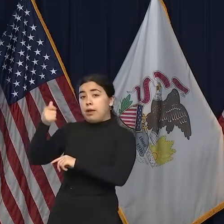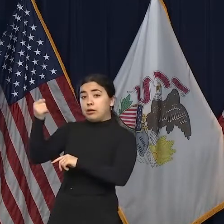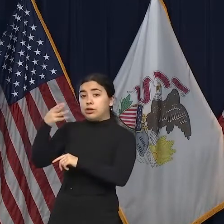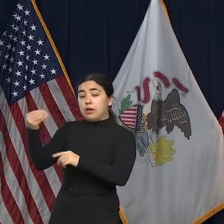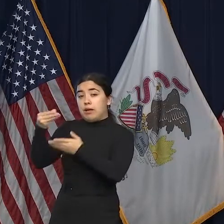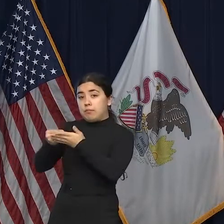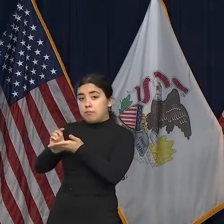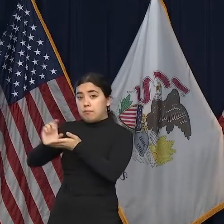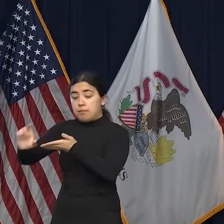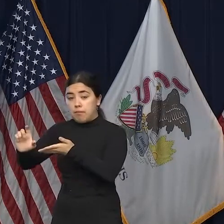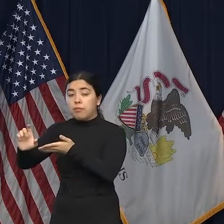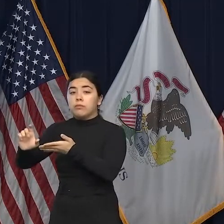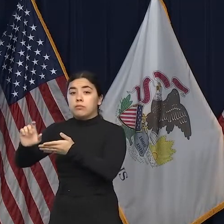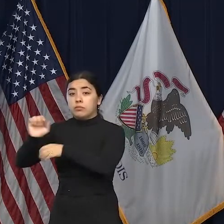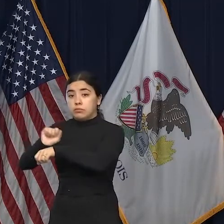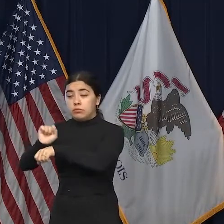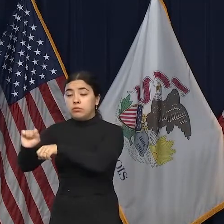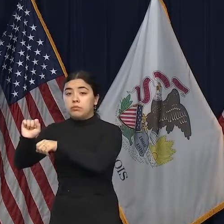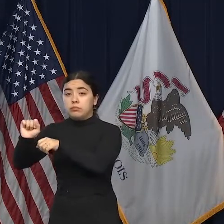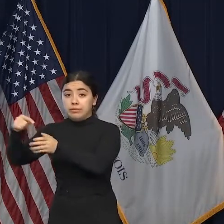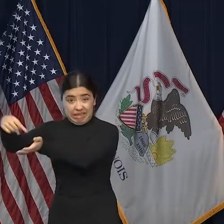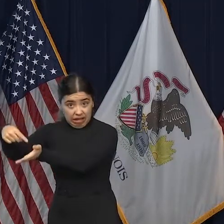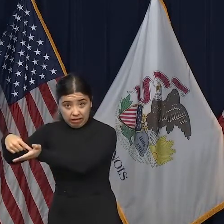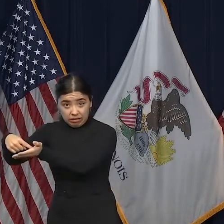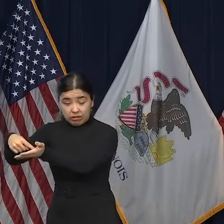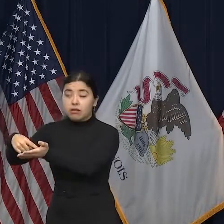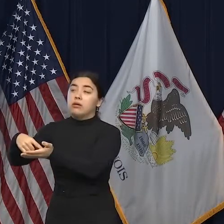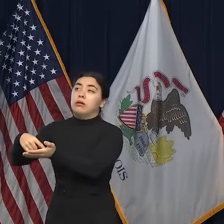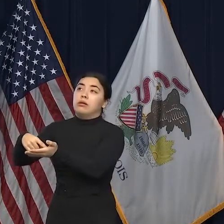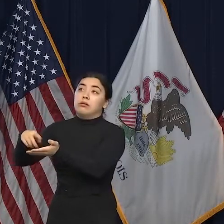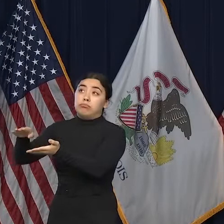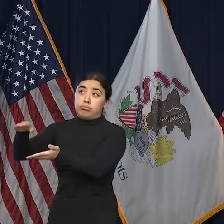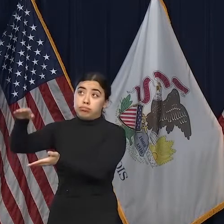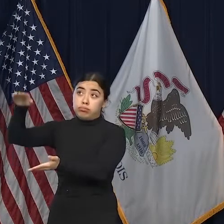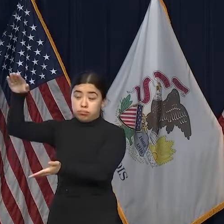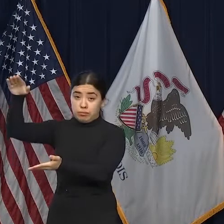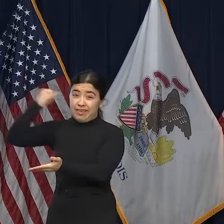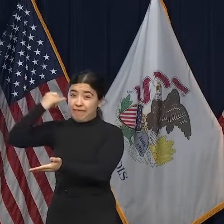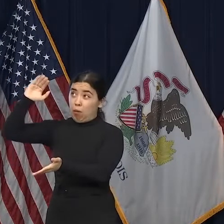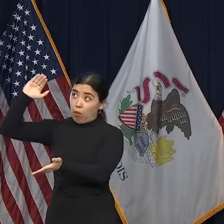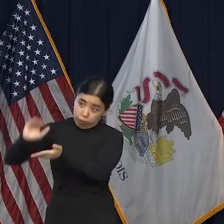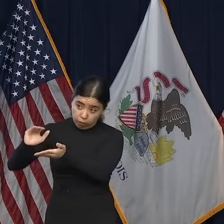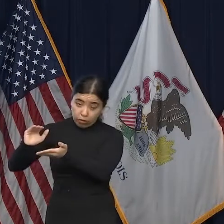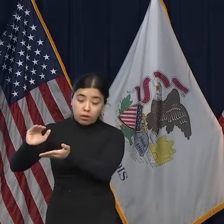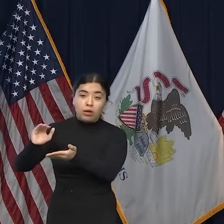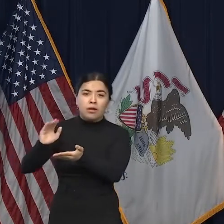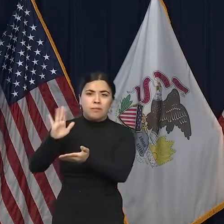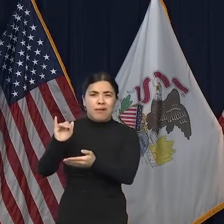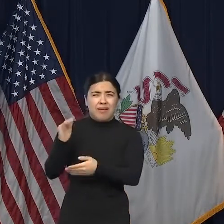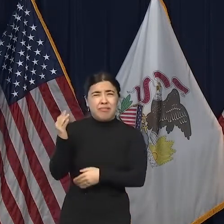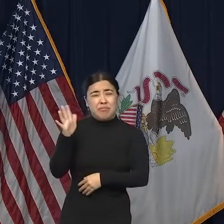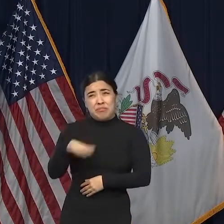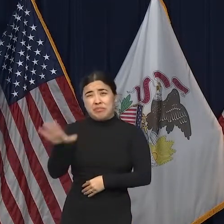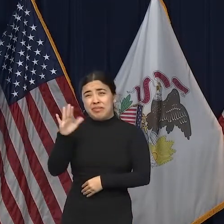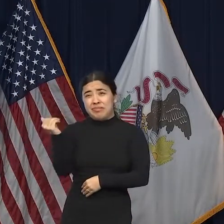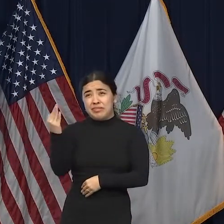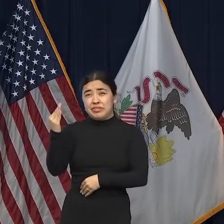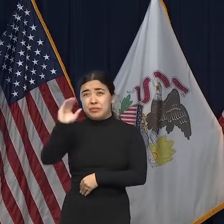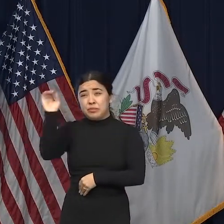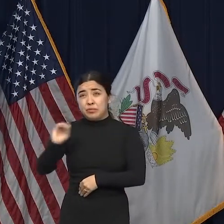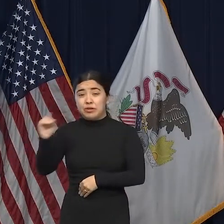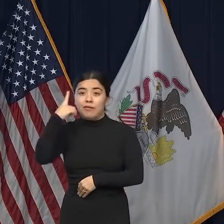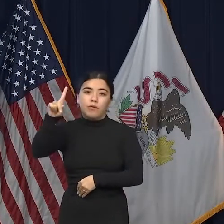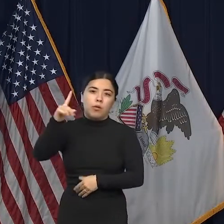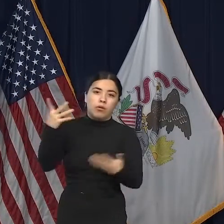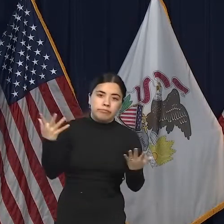discretionary spending in our state by approximately 15%. That's 15% fewer state